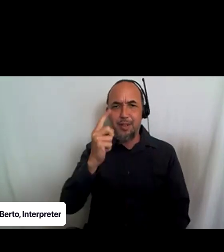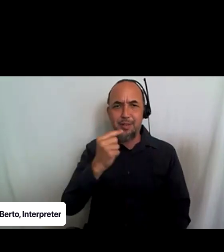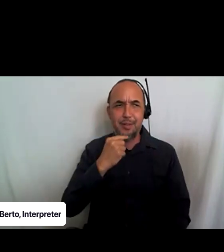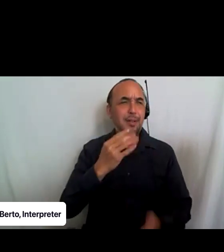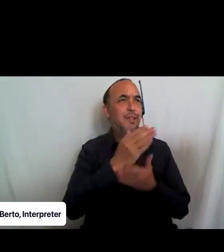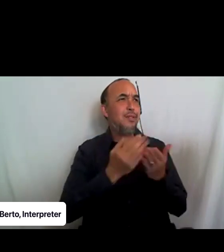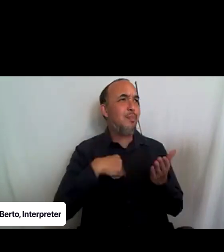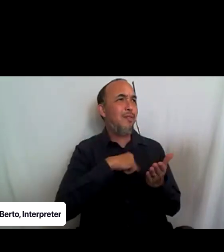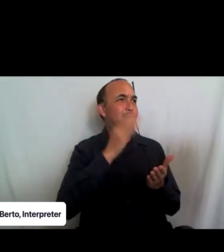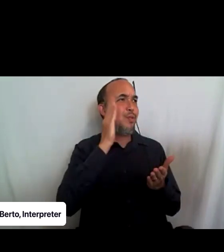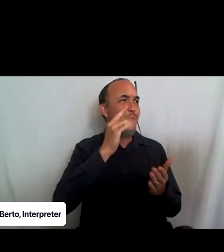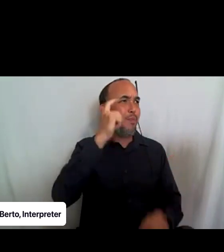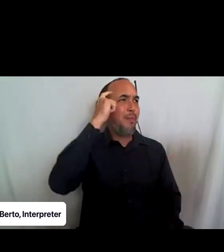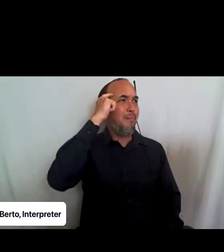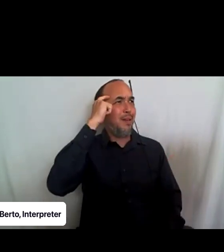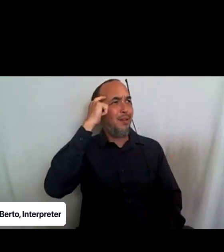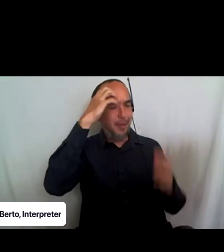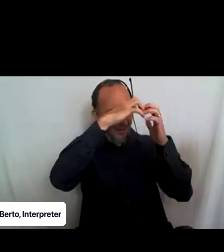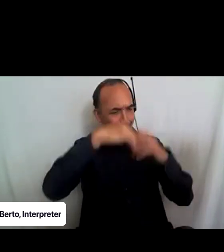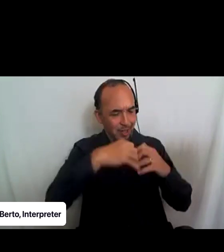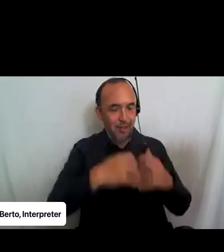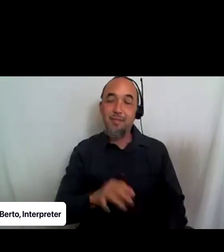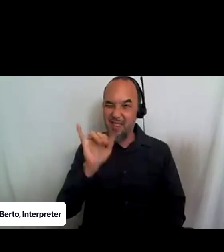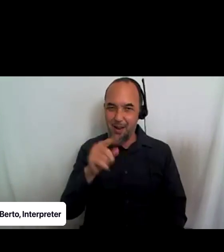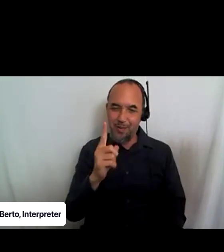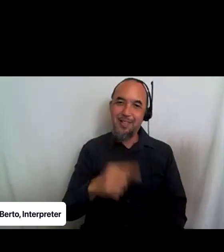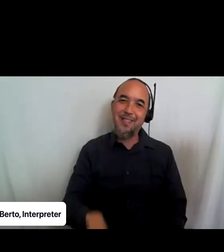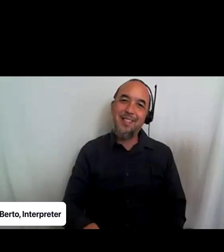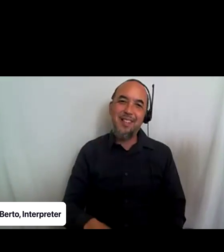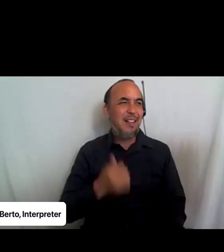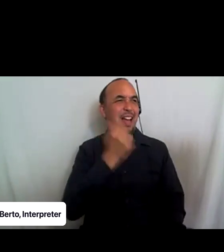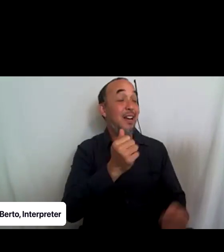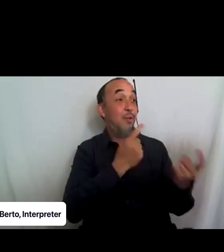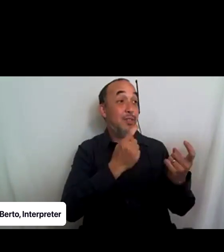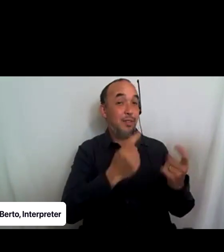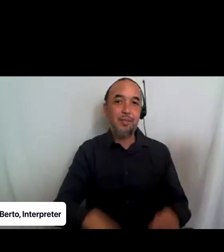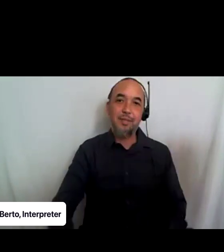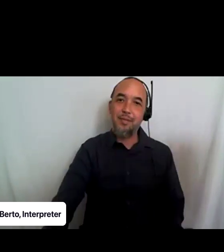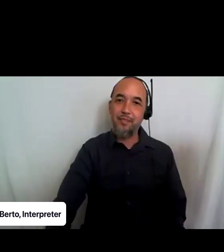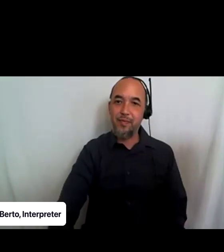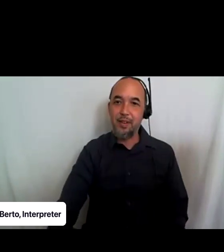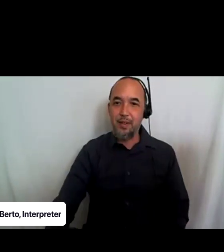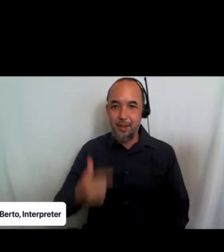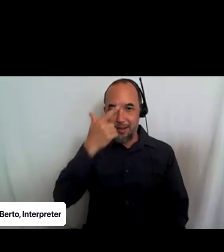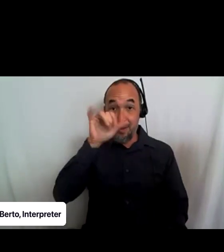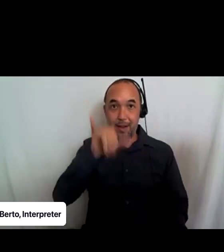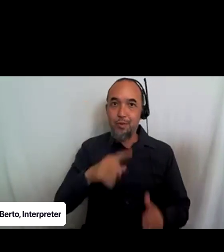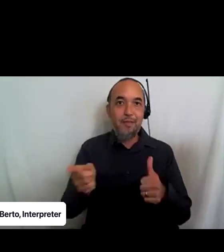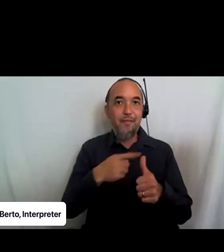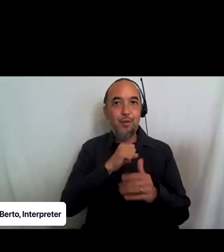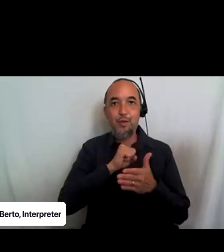be mentally devastated," and that scene. Any questions? Because that was the first scene we filmed in the